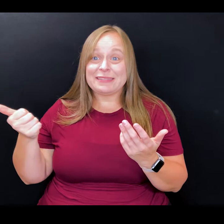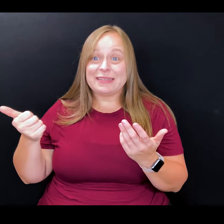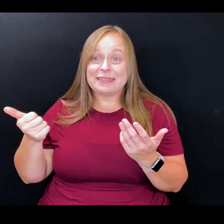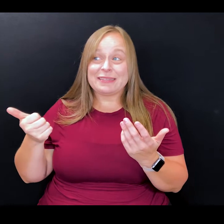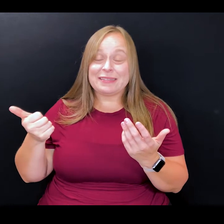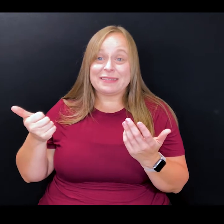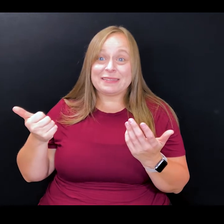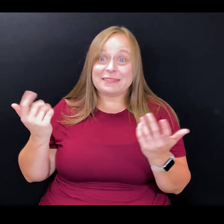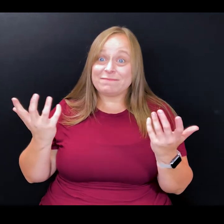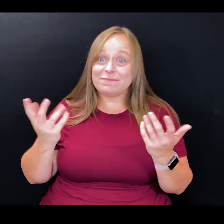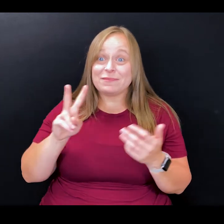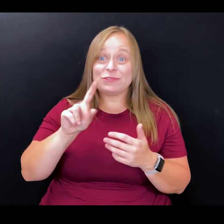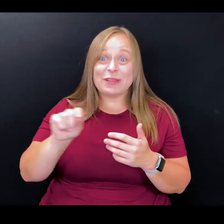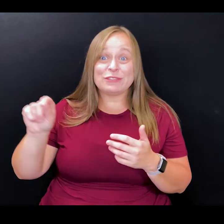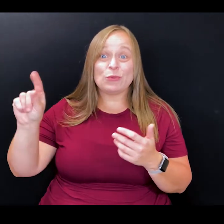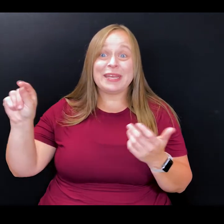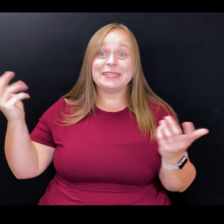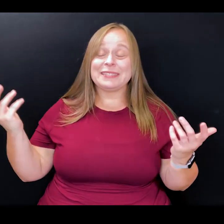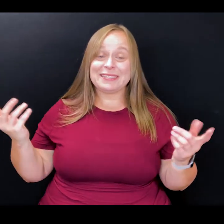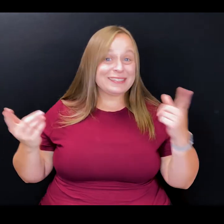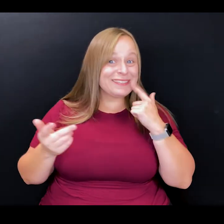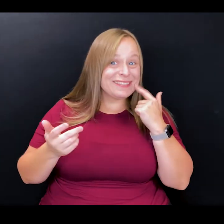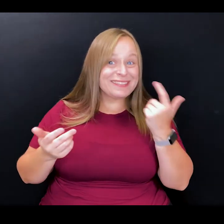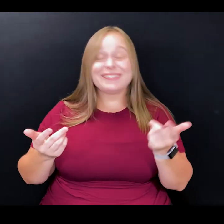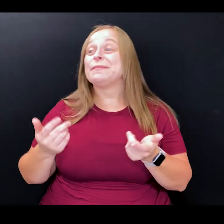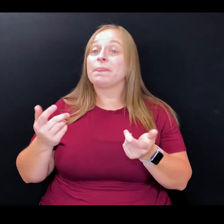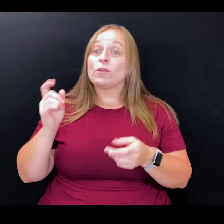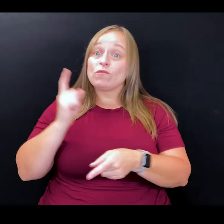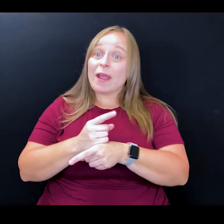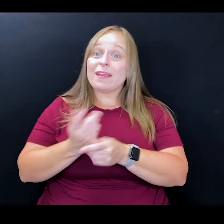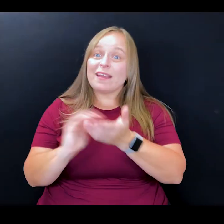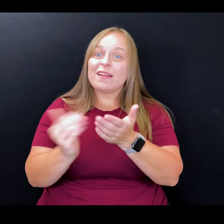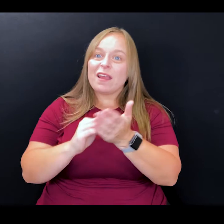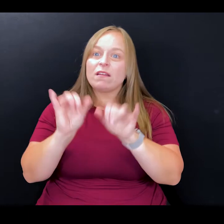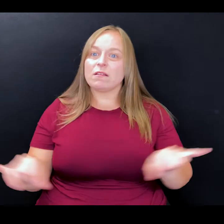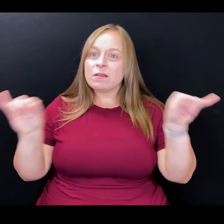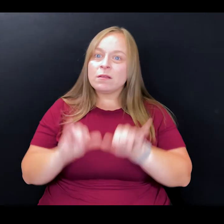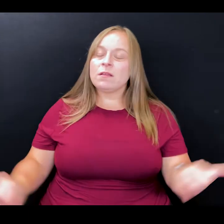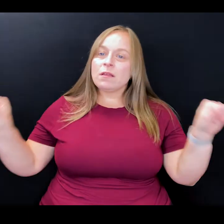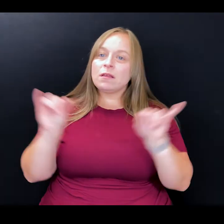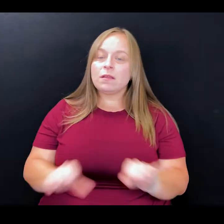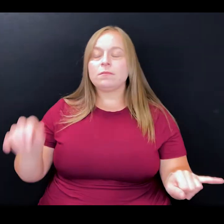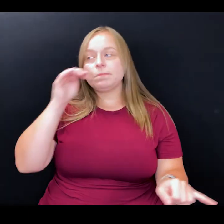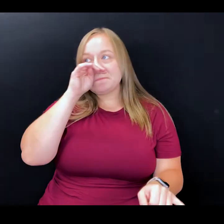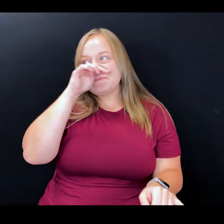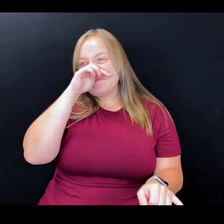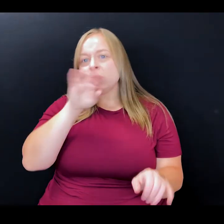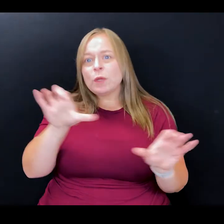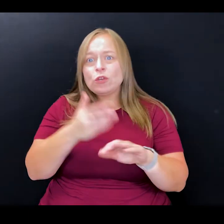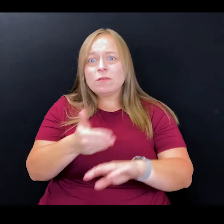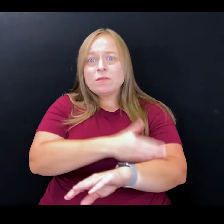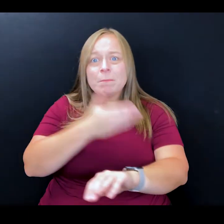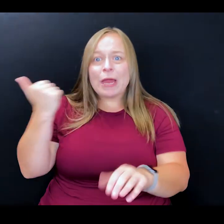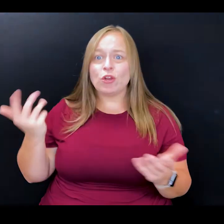the 2010s. 20s. Right. And now we're dealing with it in the 20s. We need to